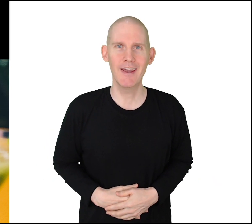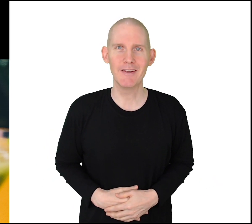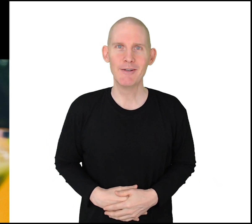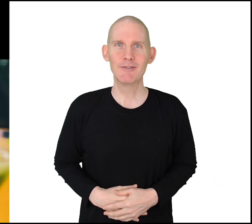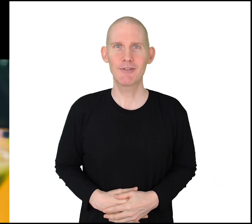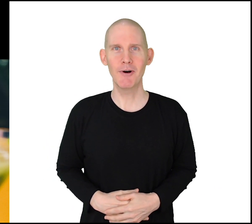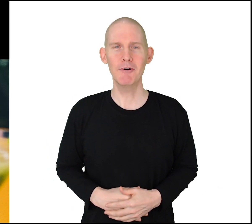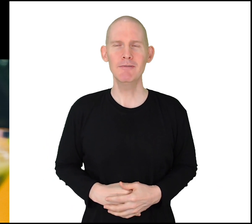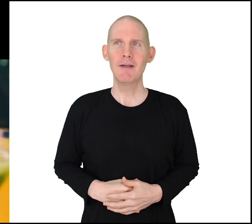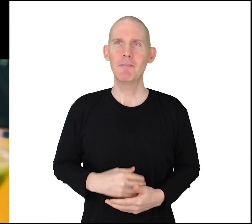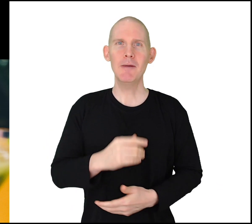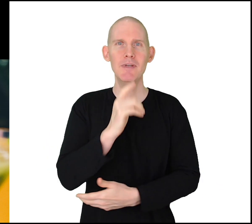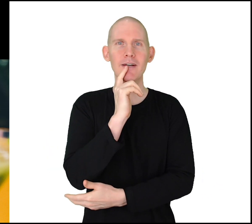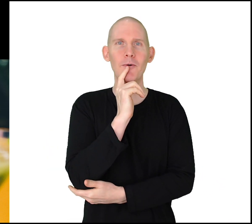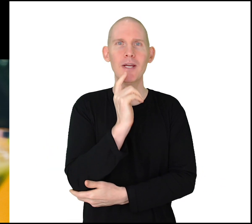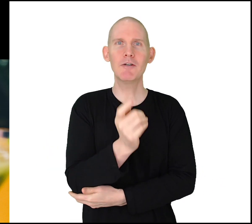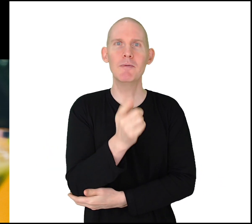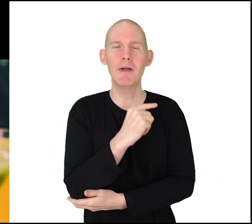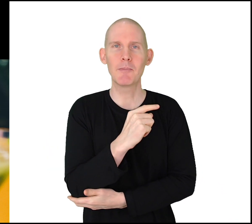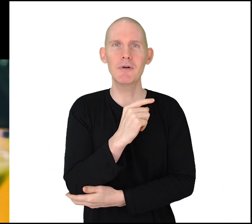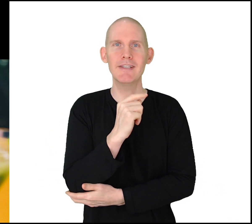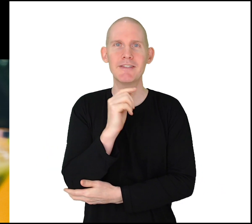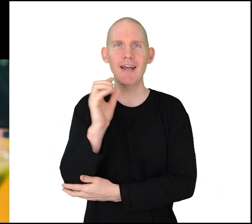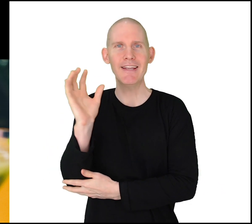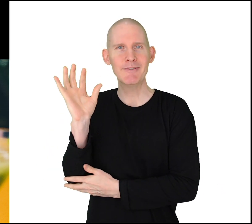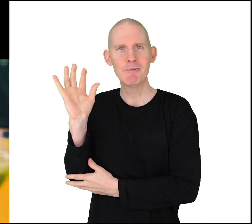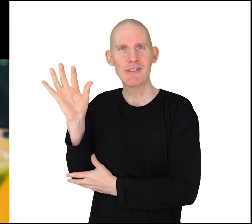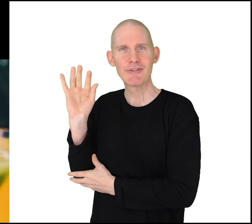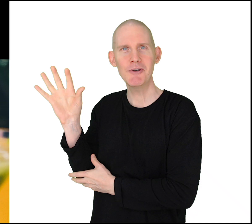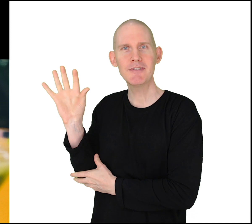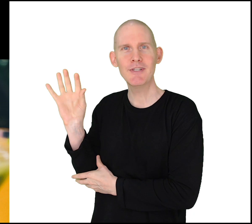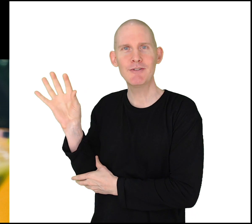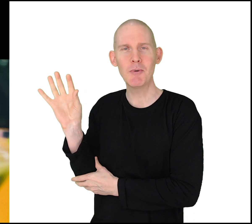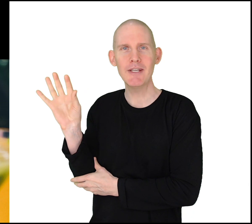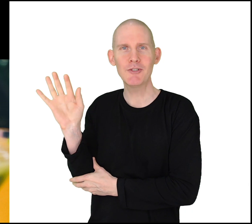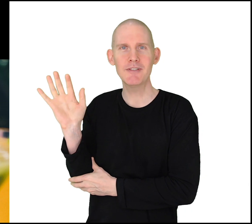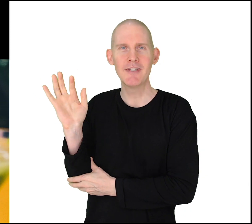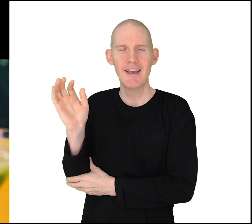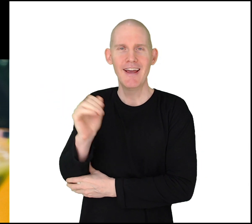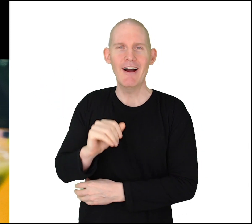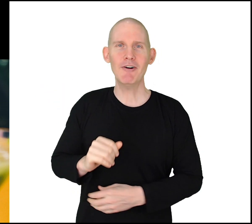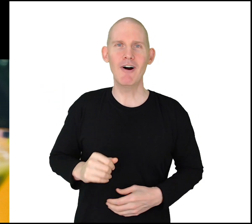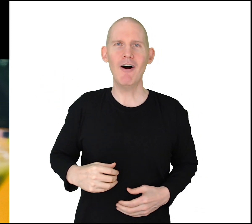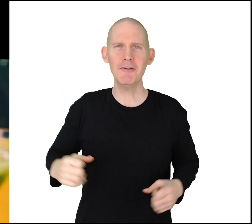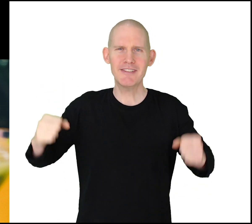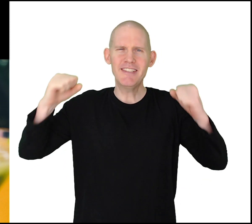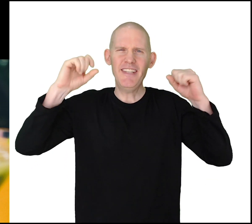Okay, so maybe a way to remember is that in certain situations, alcohol is the